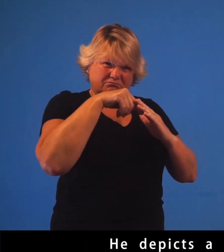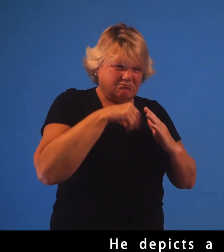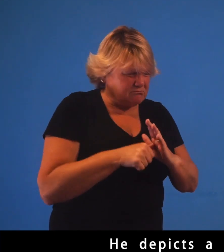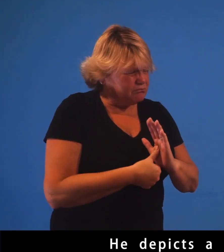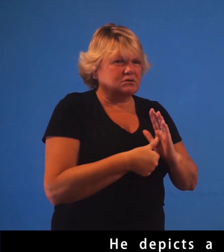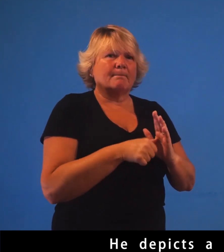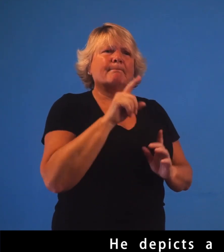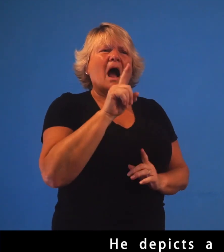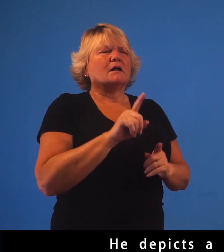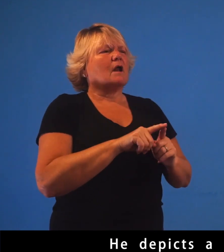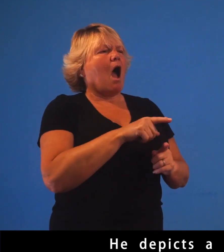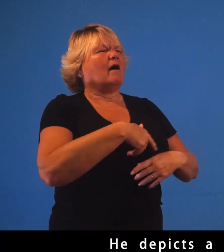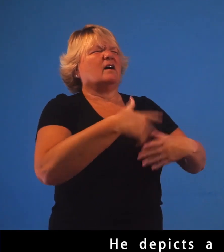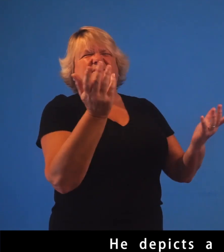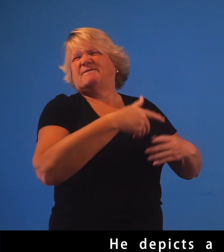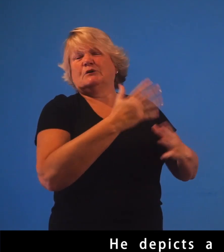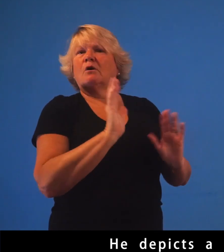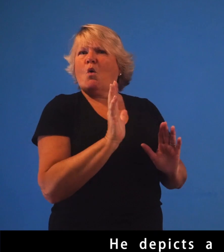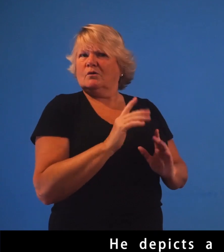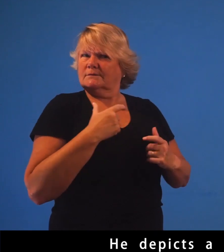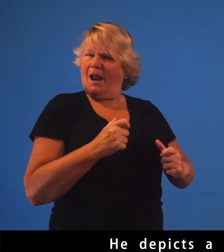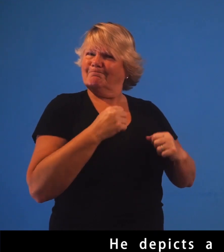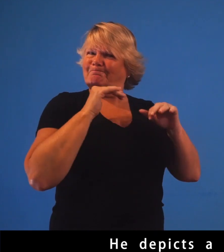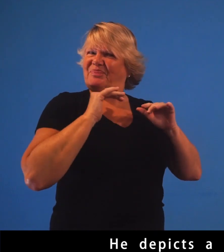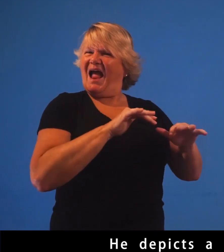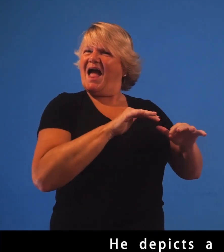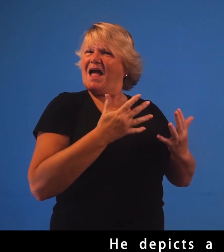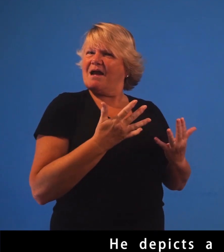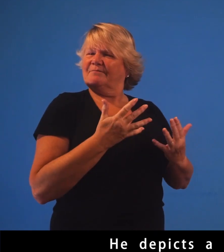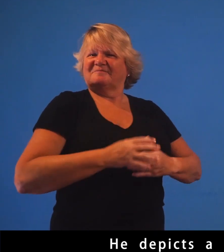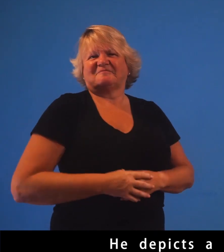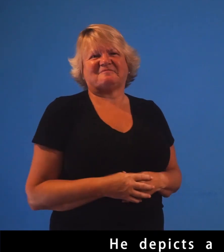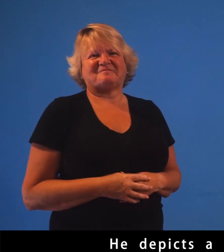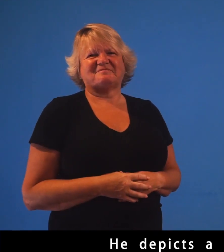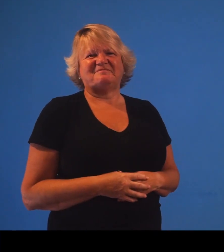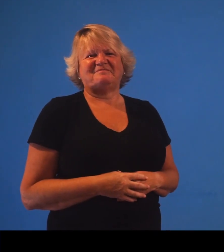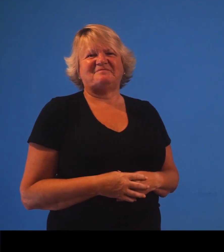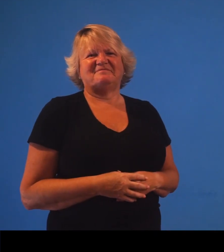He depicts a man who is down, but definitely not out.